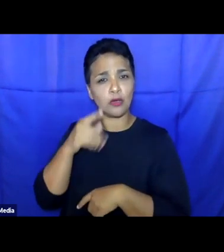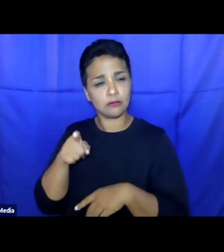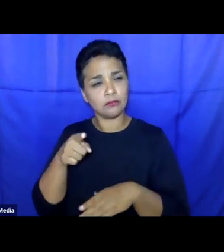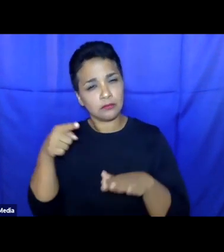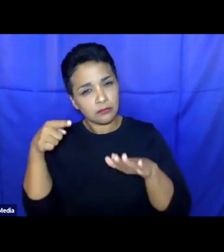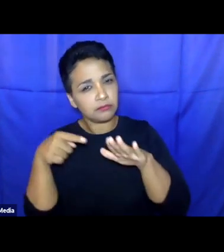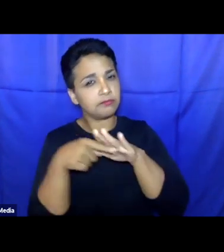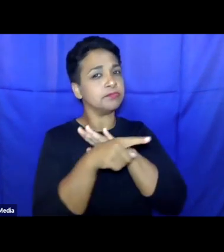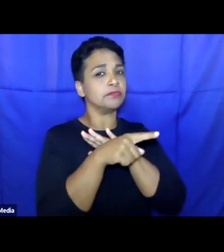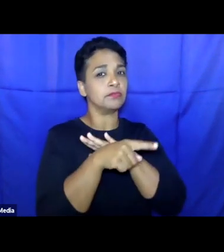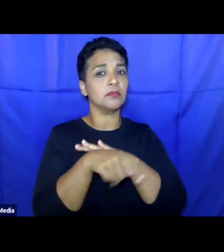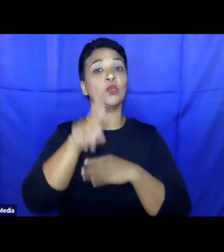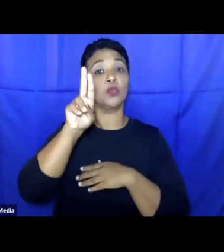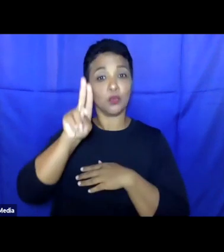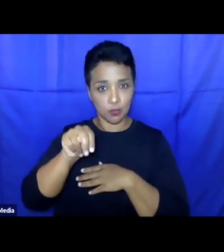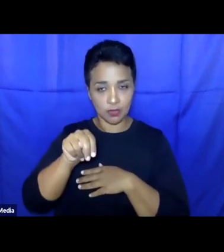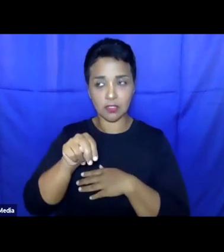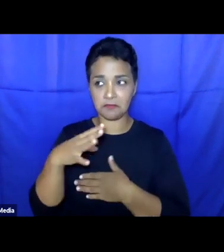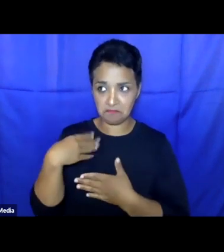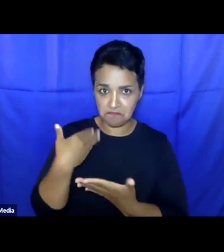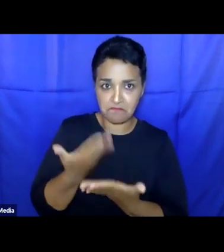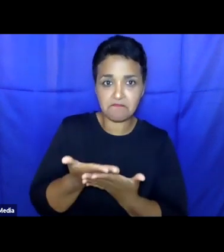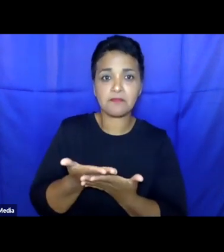United Nations, only just to